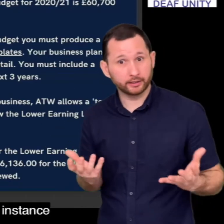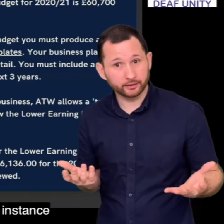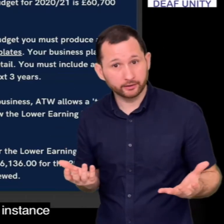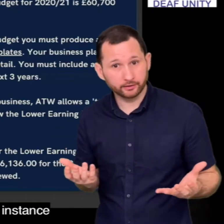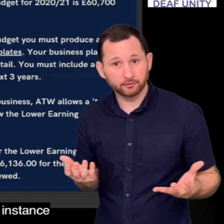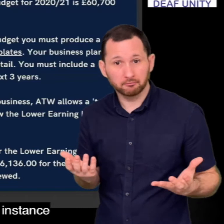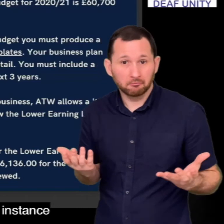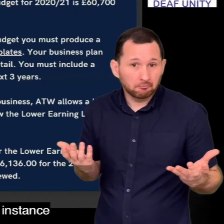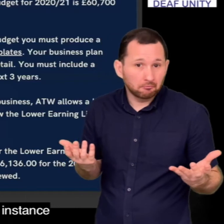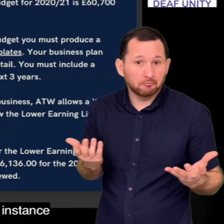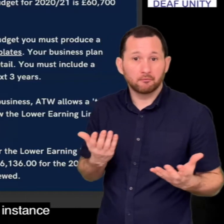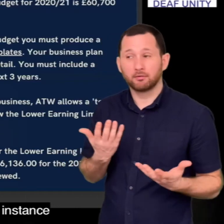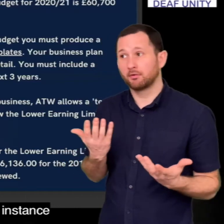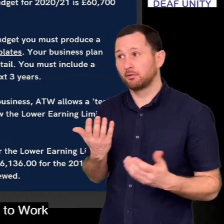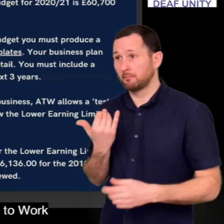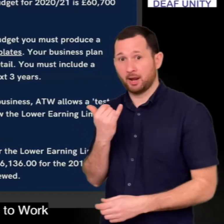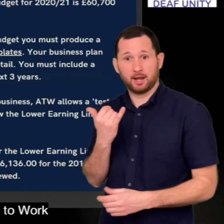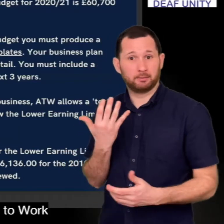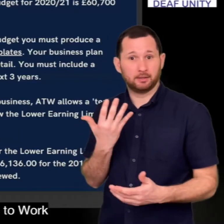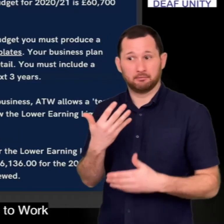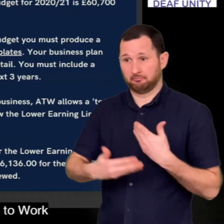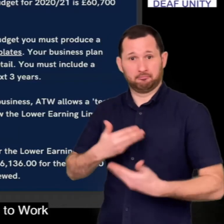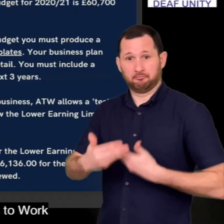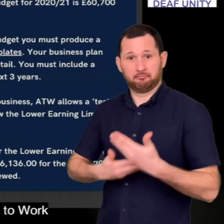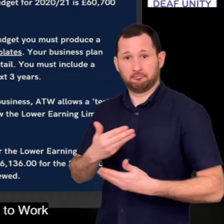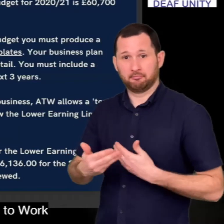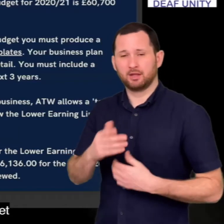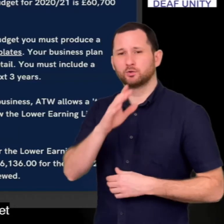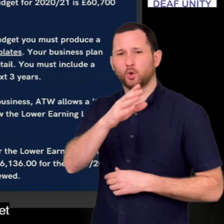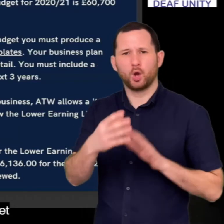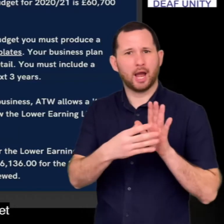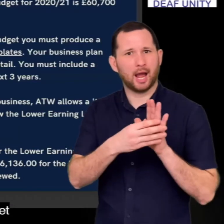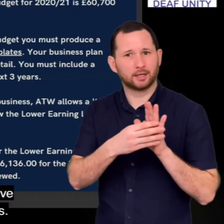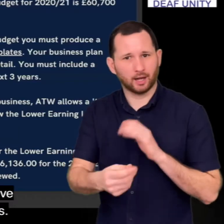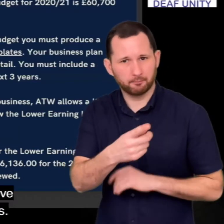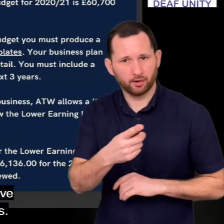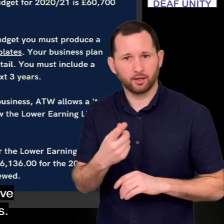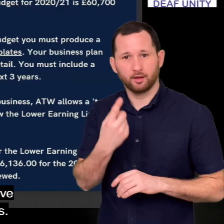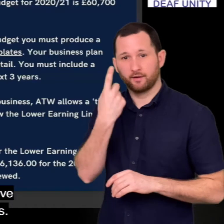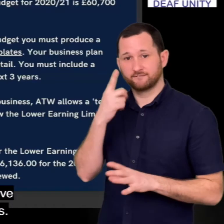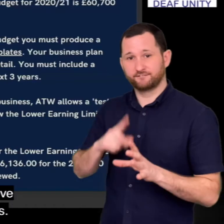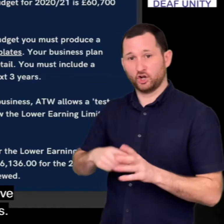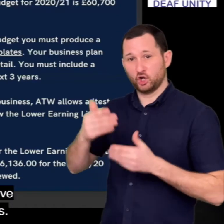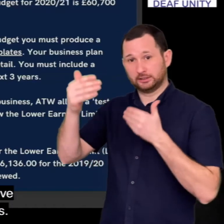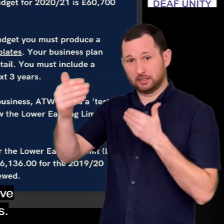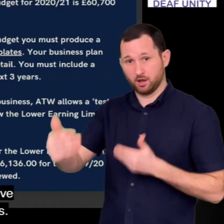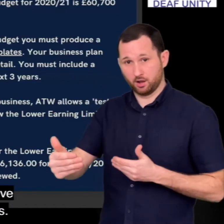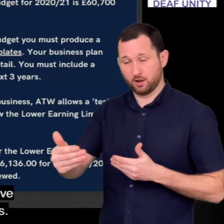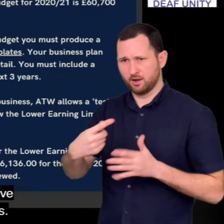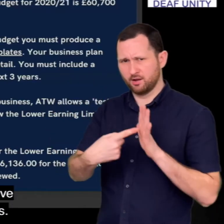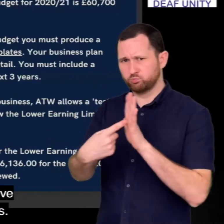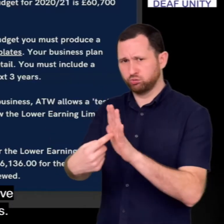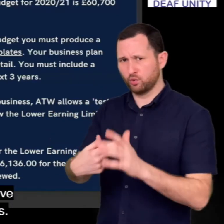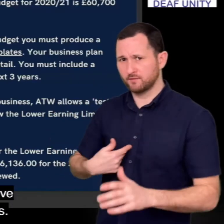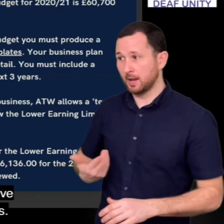you can earn 0, for instance, in your first year, and Access to Work will give you a budget for another year to prove yourself as a